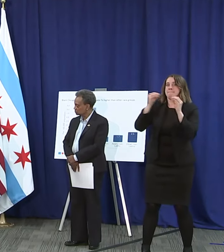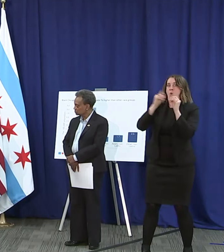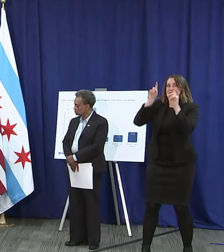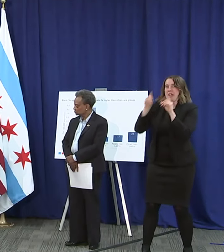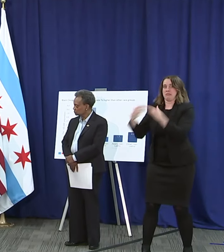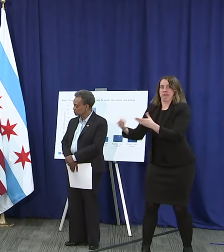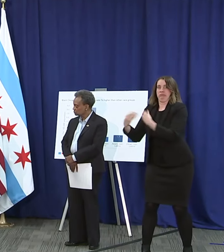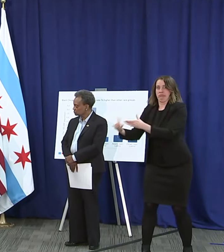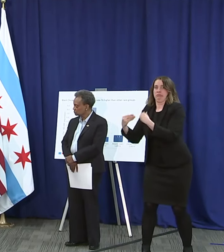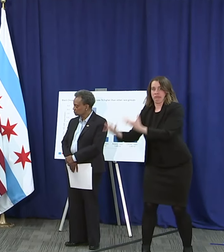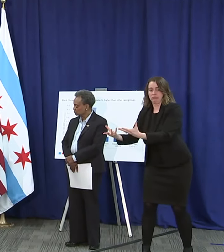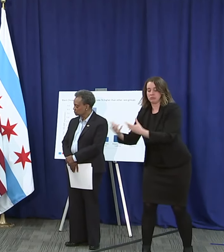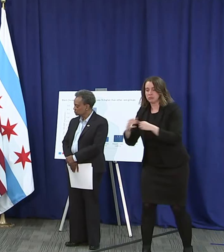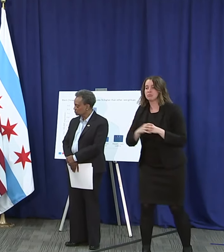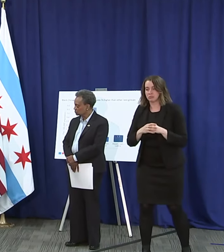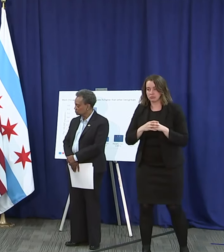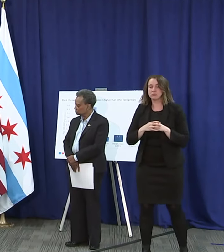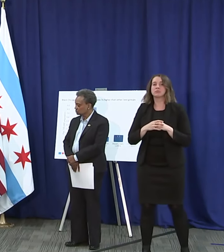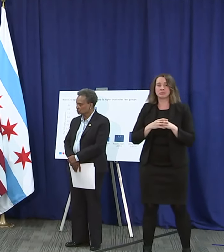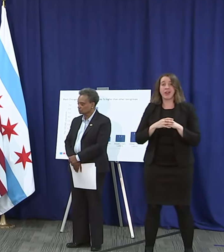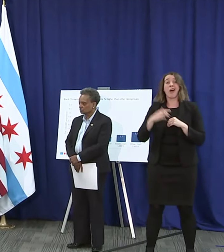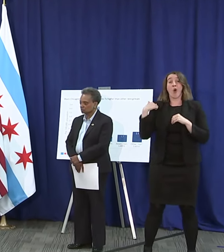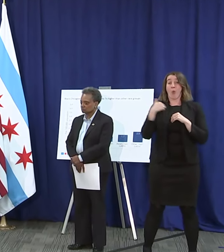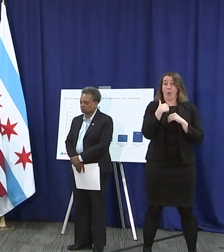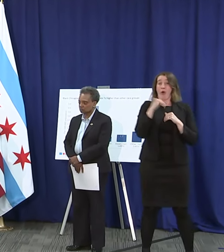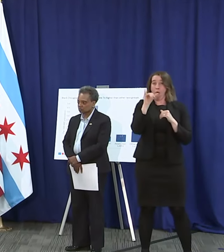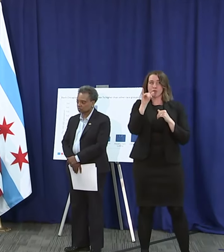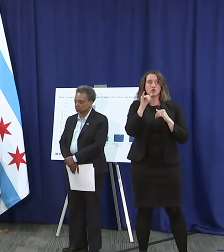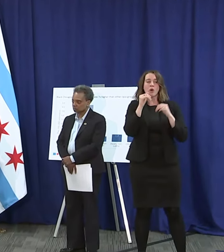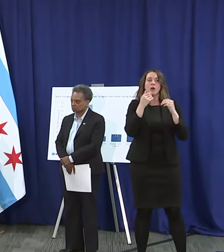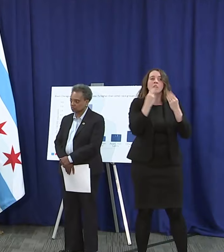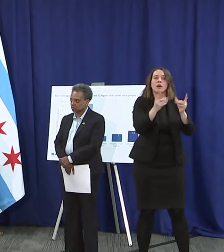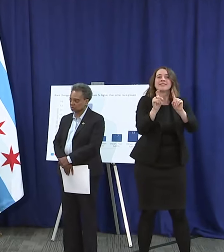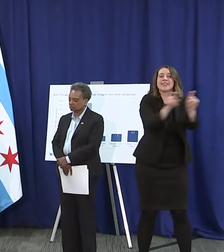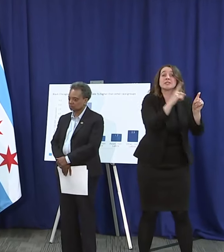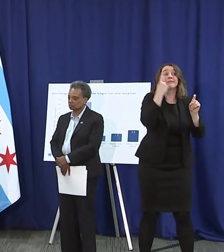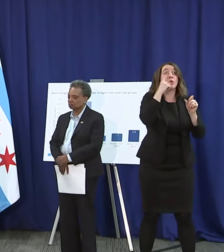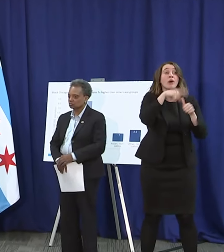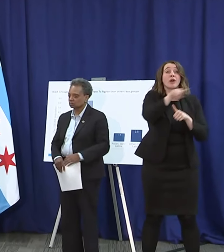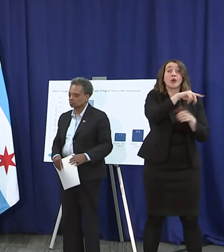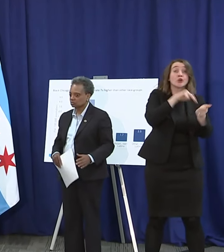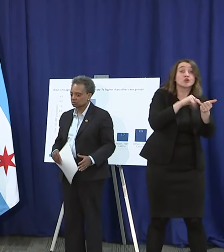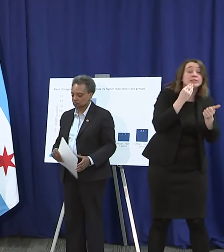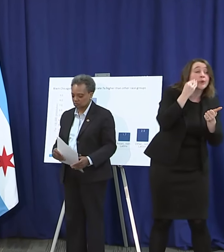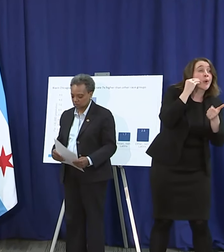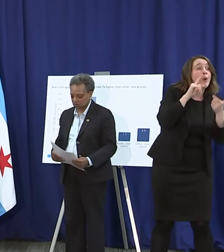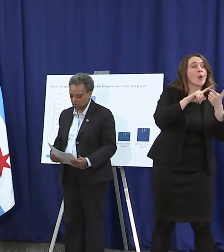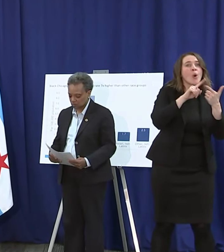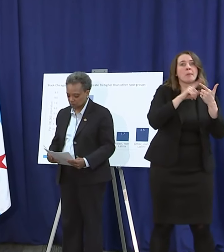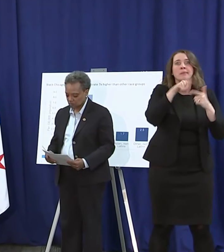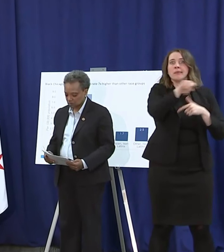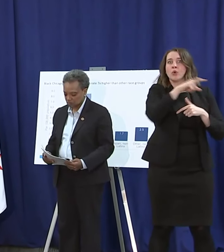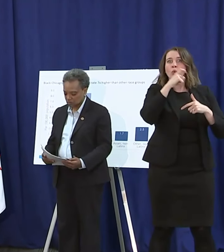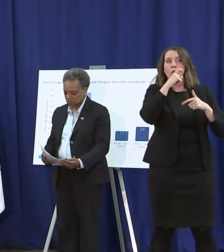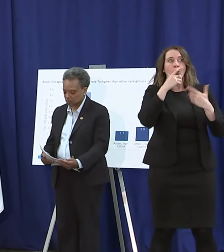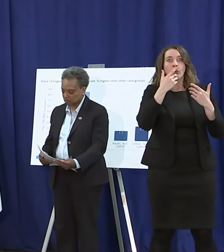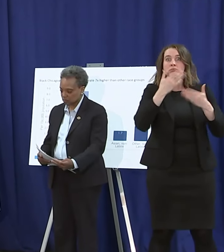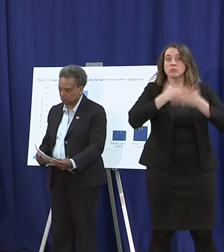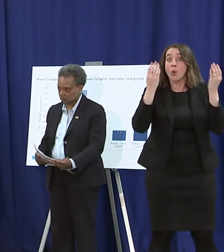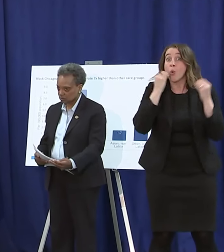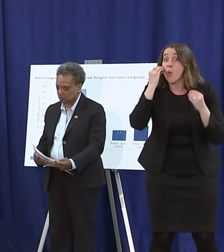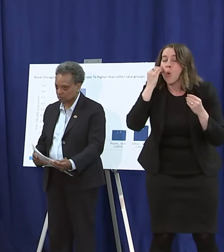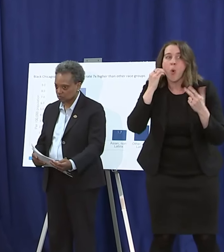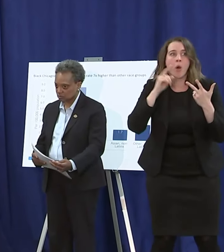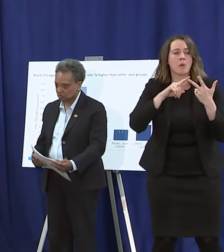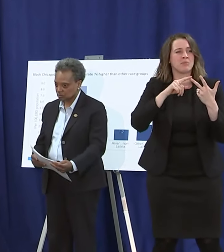in congregate settings, like our long-term care facilities, our homeless shelters, our nursing homes, and people who are sicker,